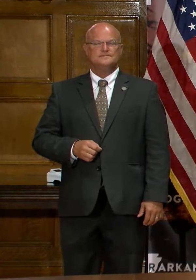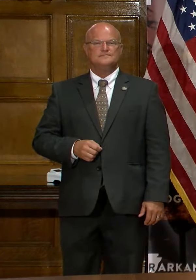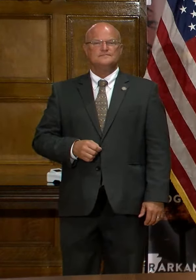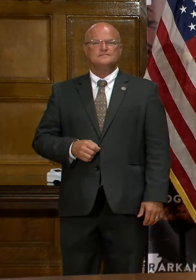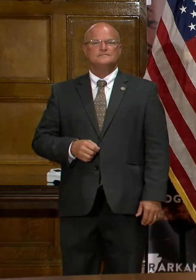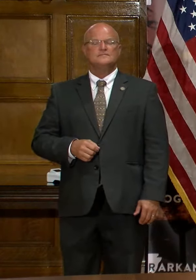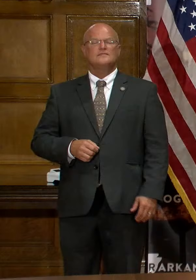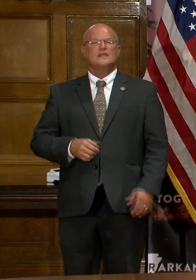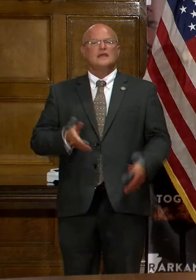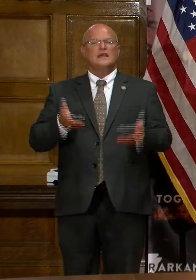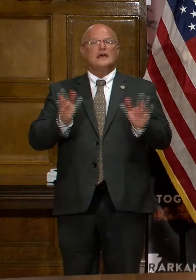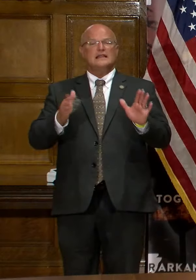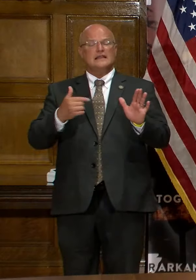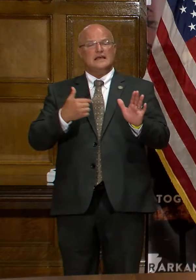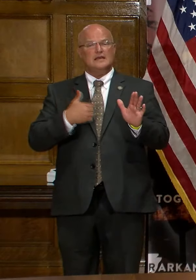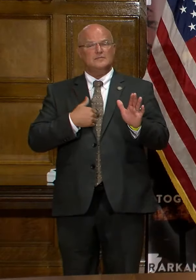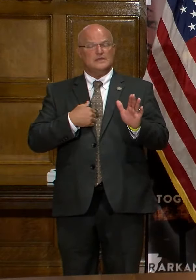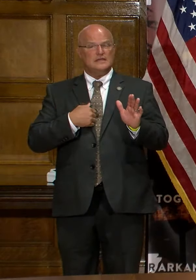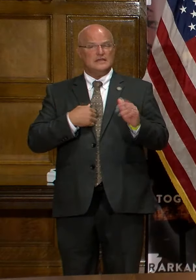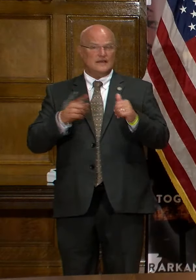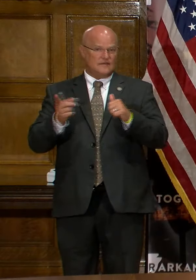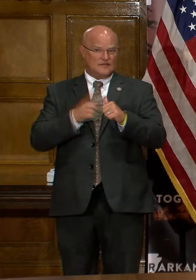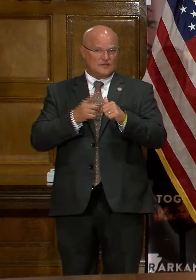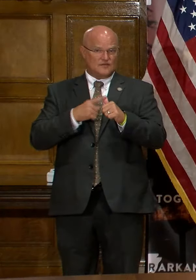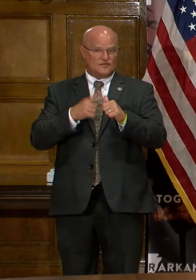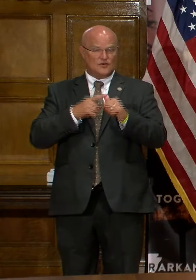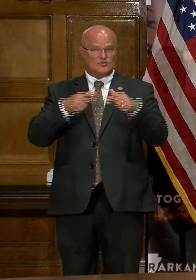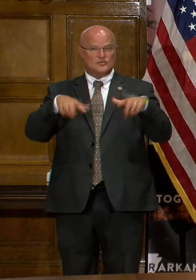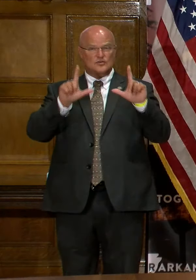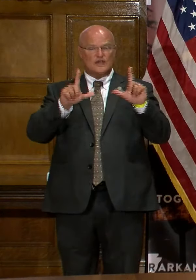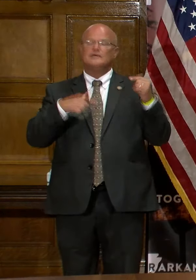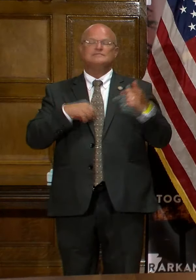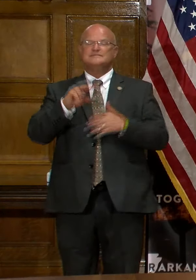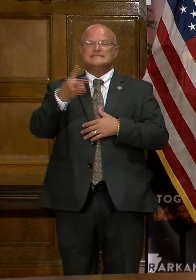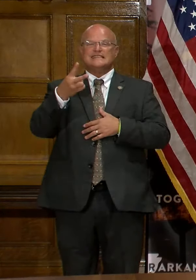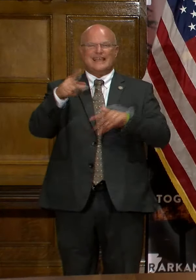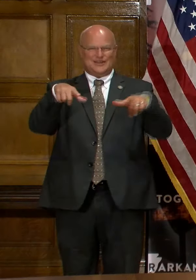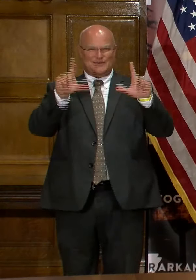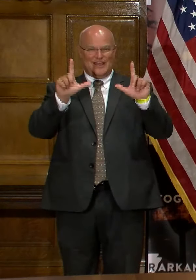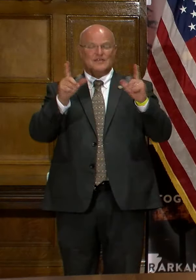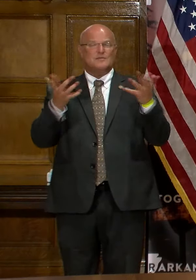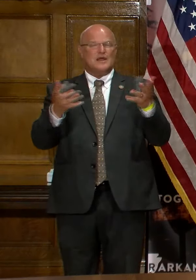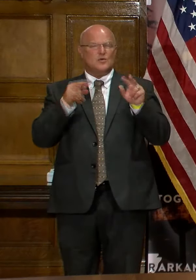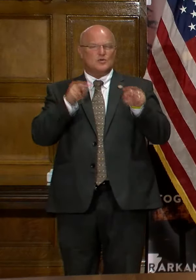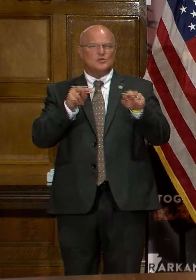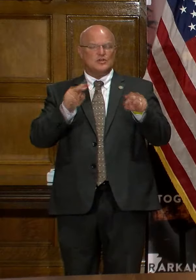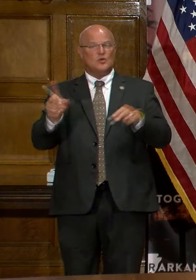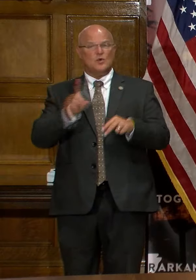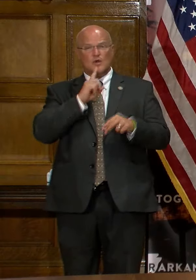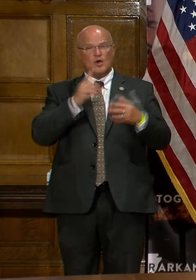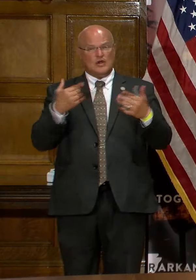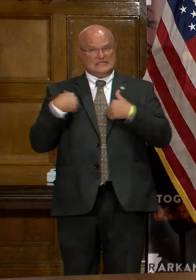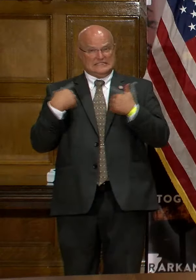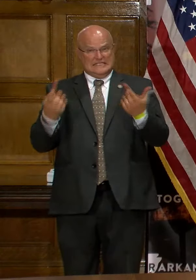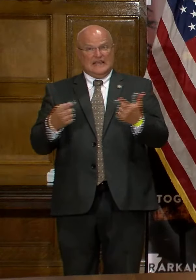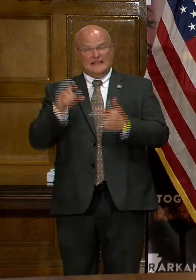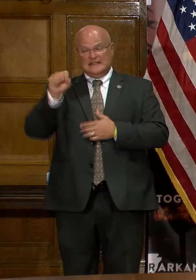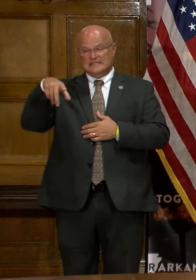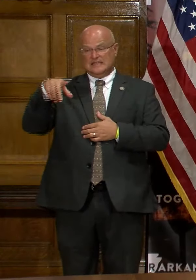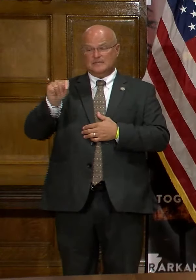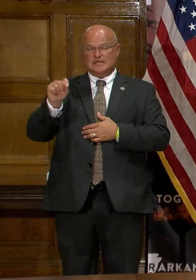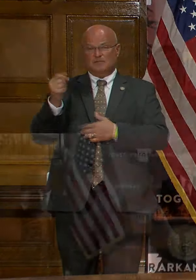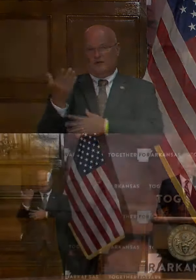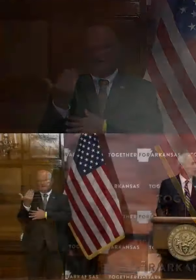And then let me go to our first graph, actually be our second one. But I want to look at where we are, since this is